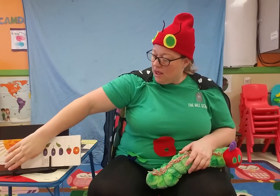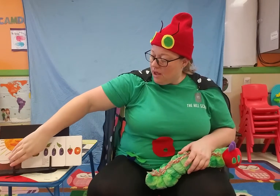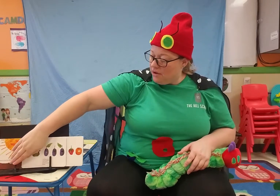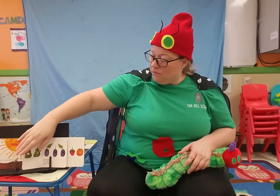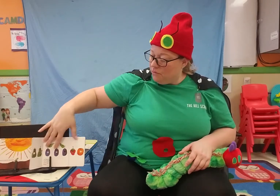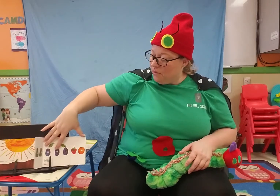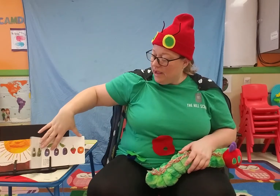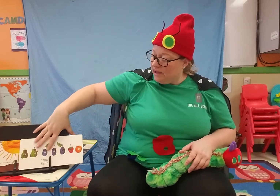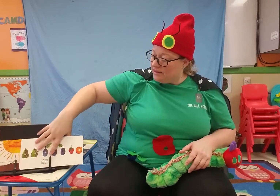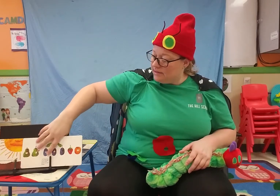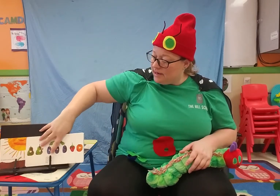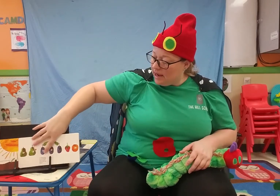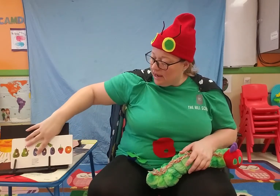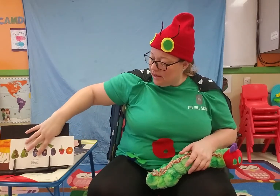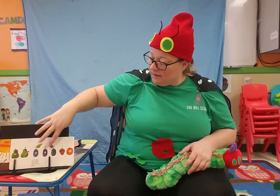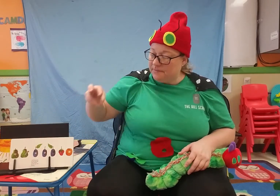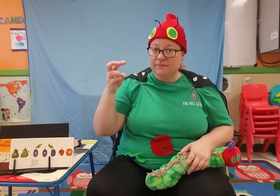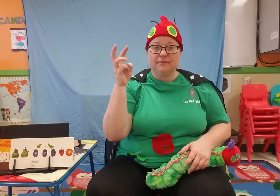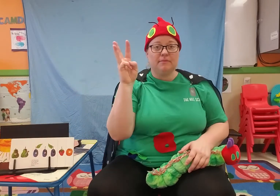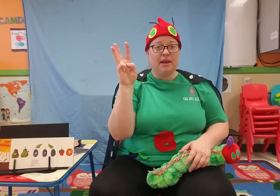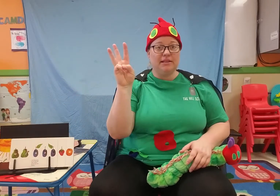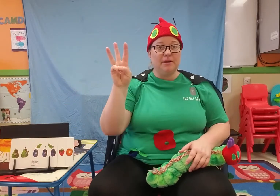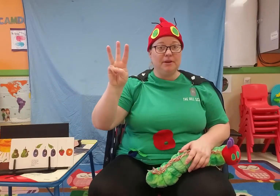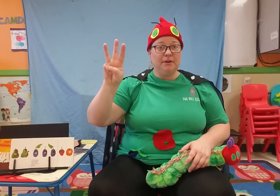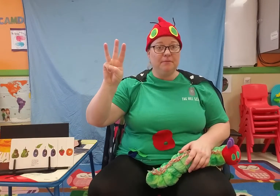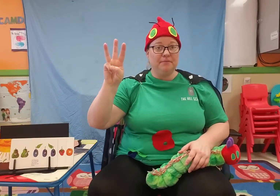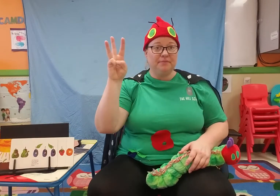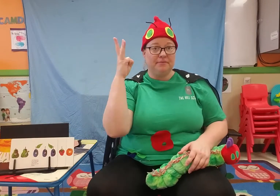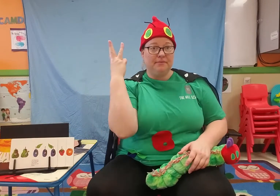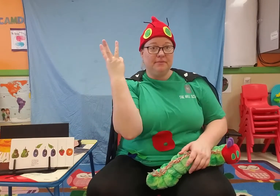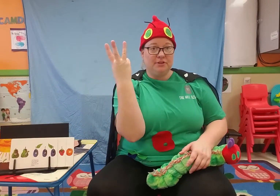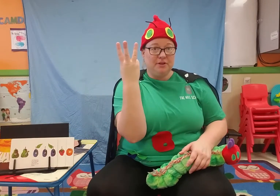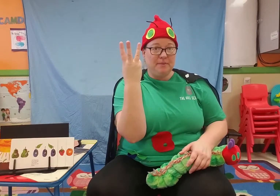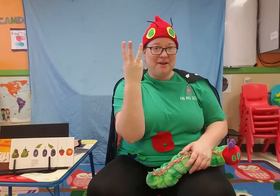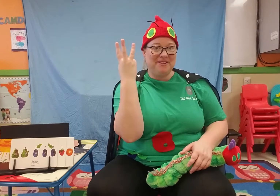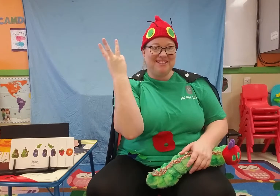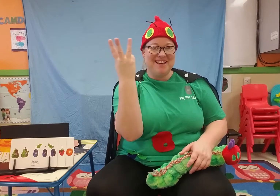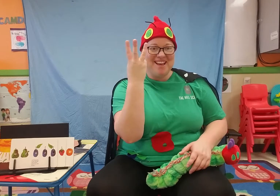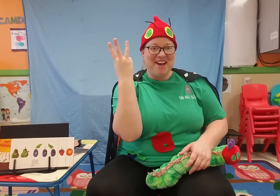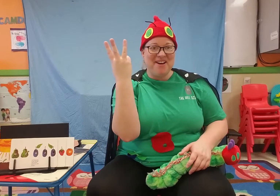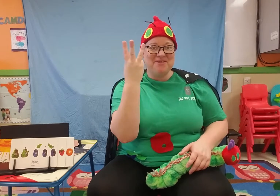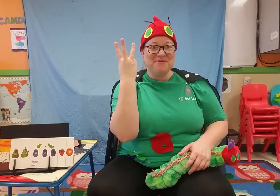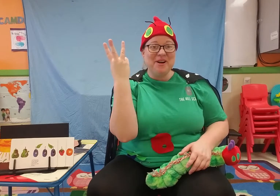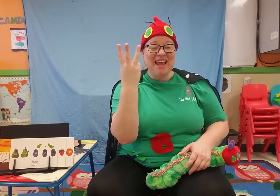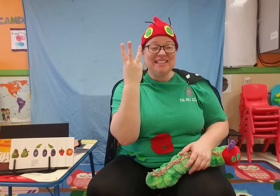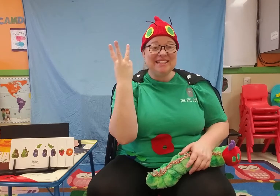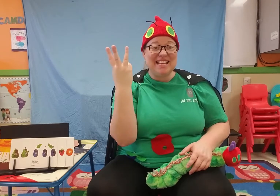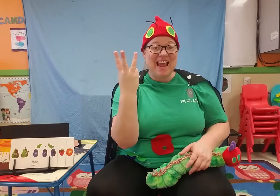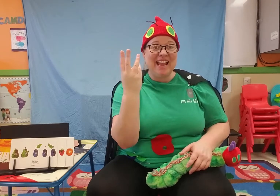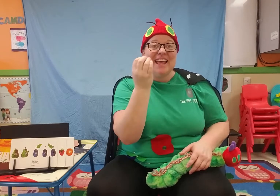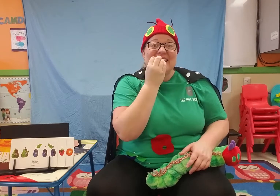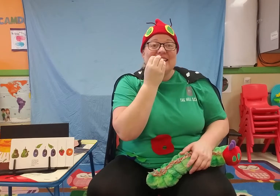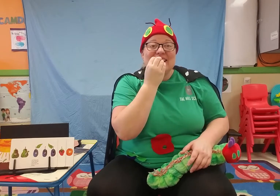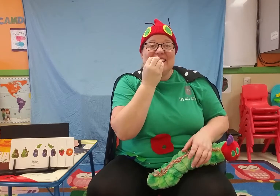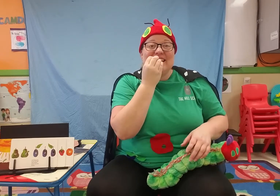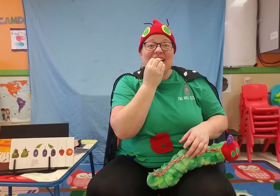On Wednesday, make a W, turn it backwards. On Wednesday, he